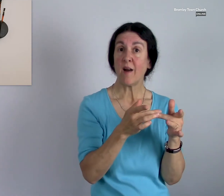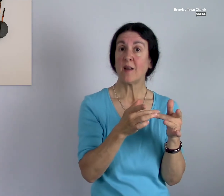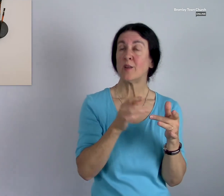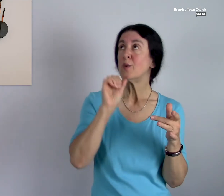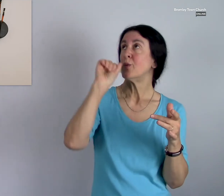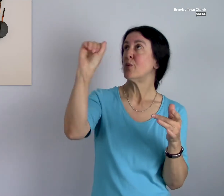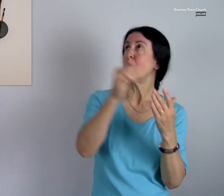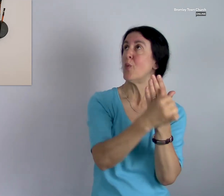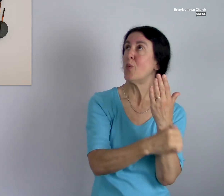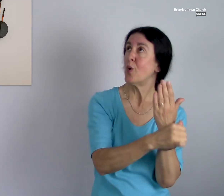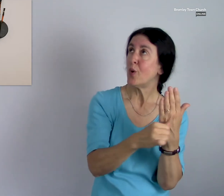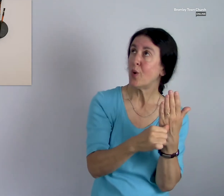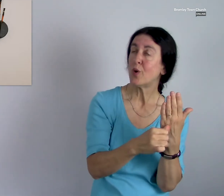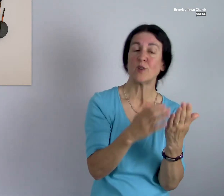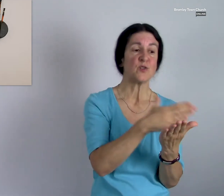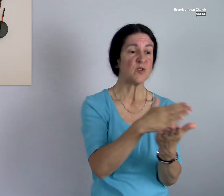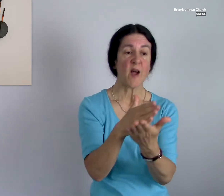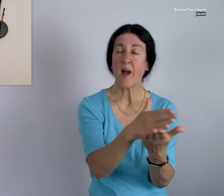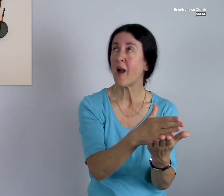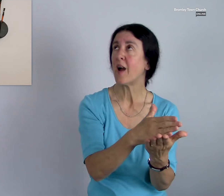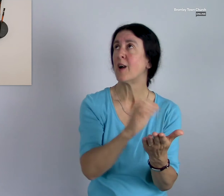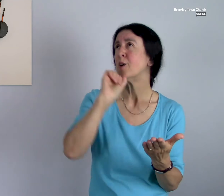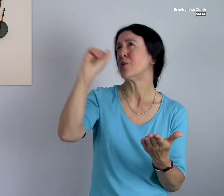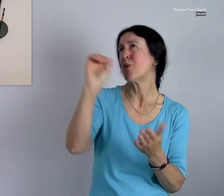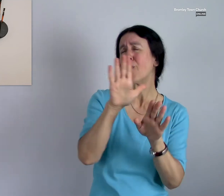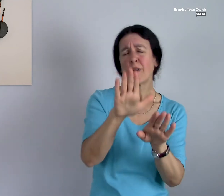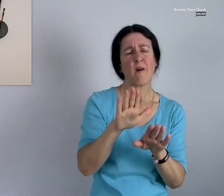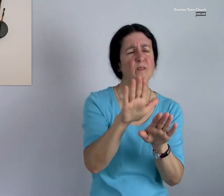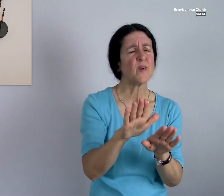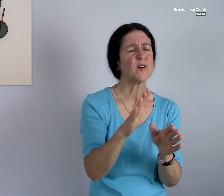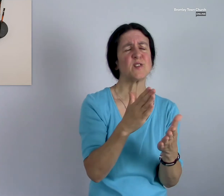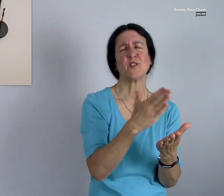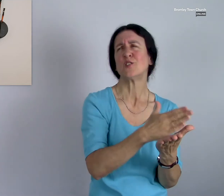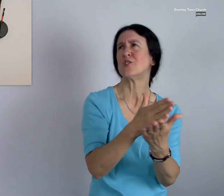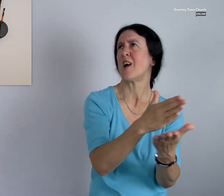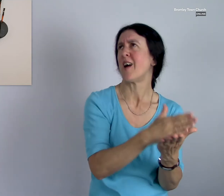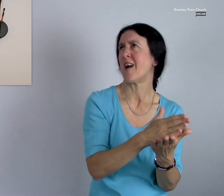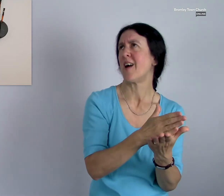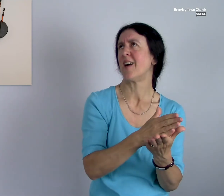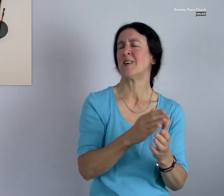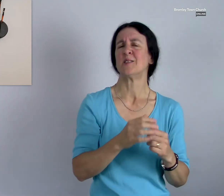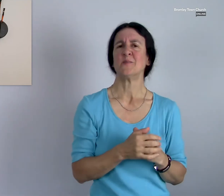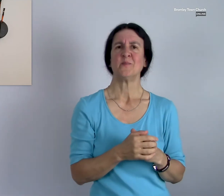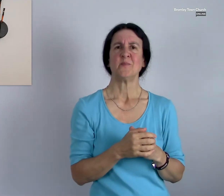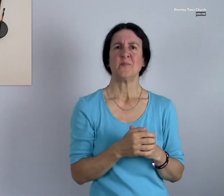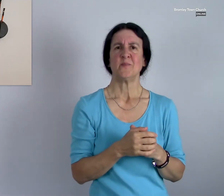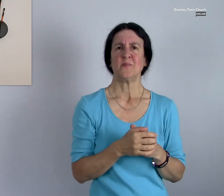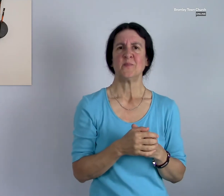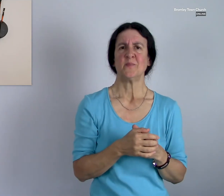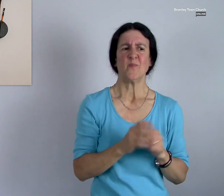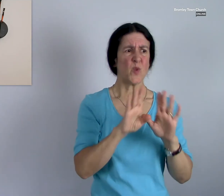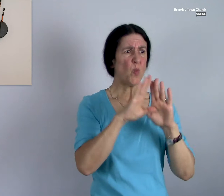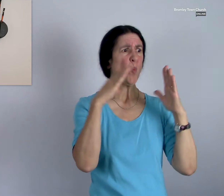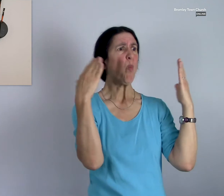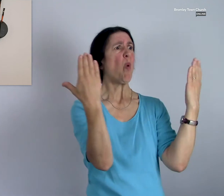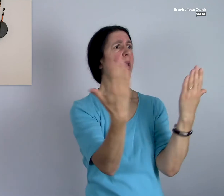that we're able to share comfort. Father Lord, we pray for all our brothers and our sisters, Father Lord, all over